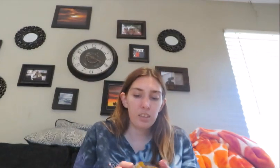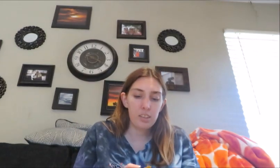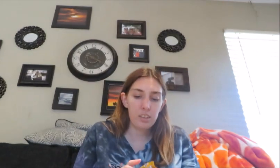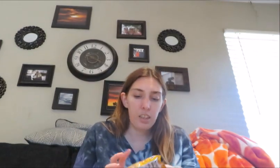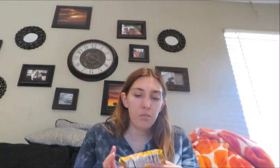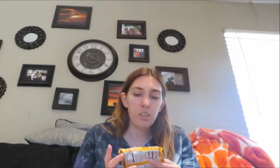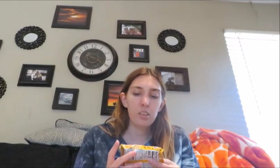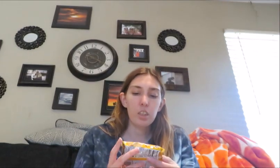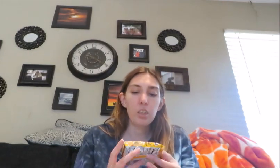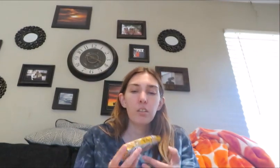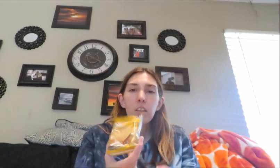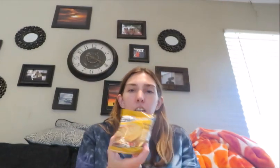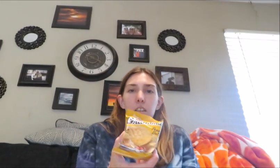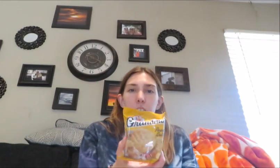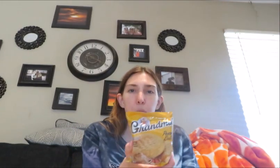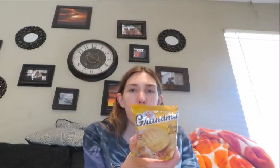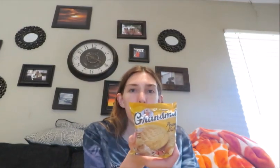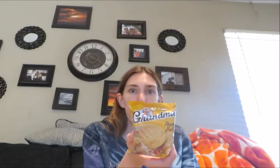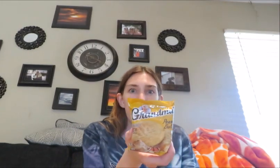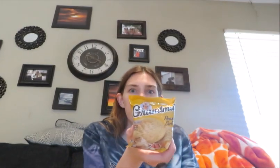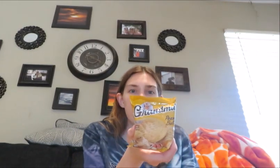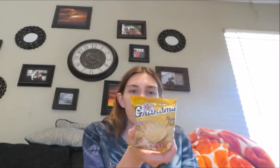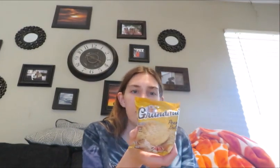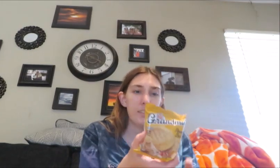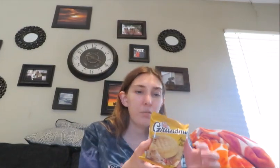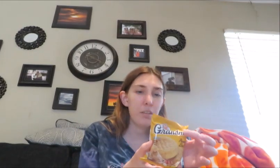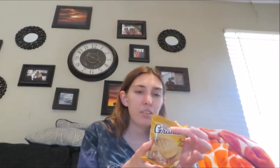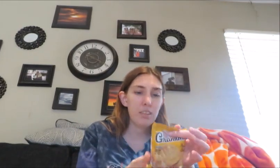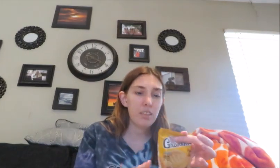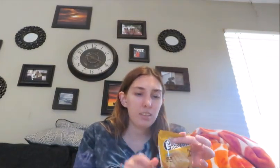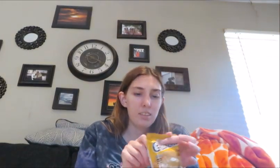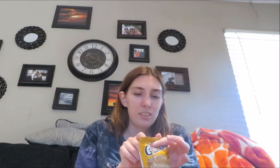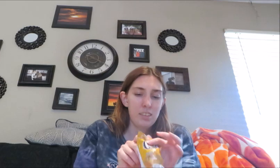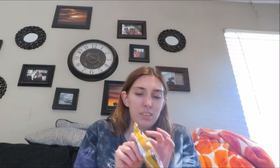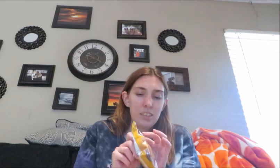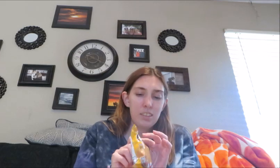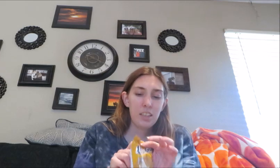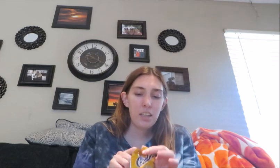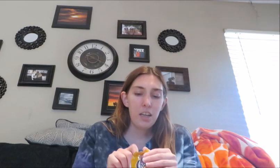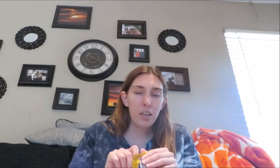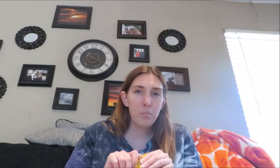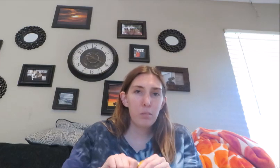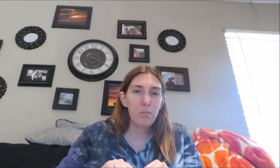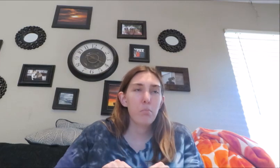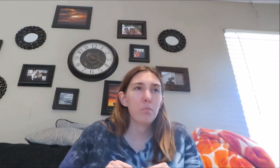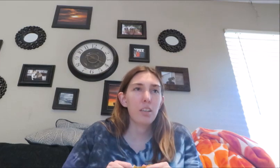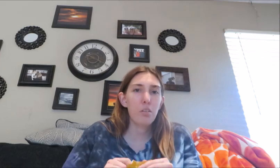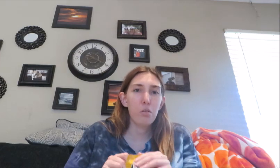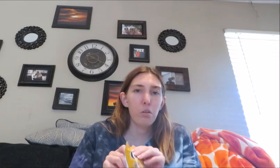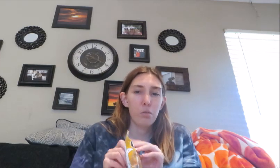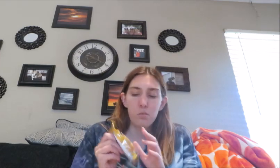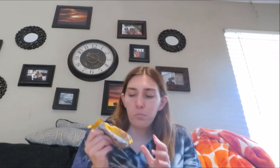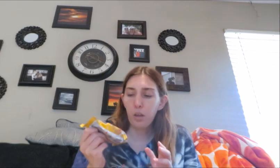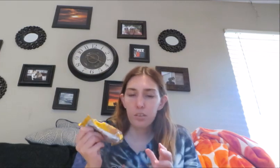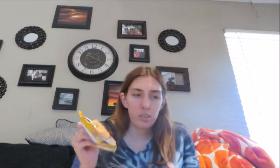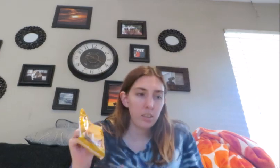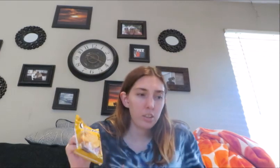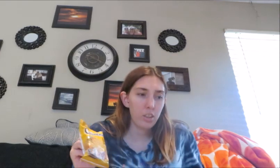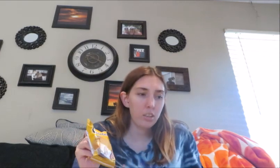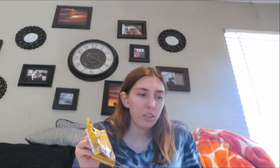is because I wanted to get peanut butter cookies in it to see what that would taste like. My mom got a whole box of cookies rather than